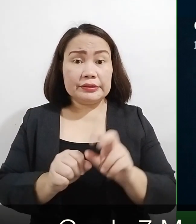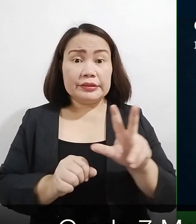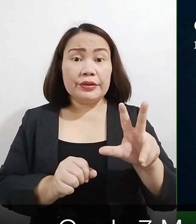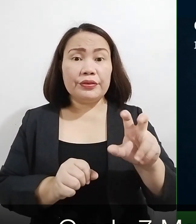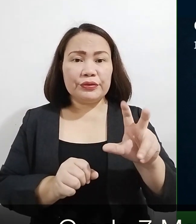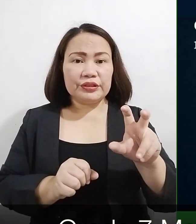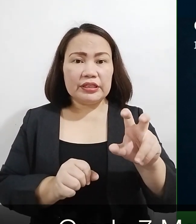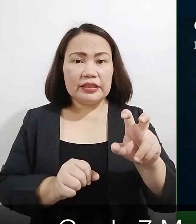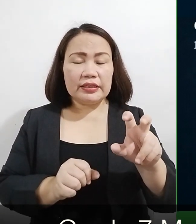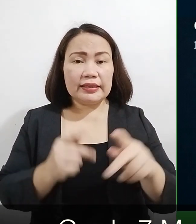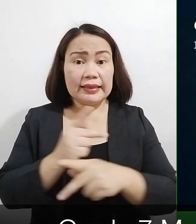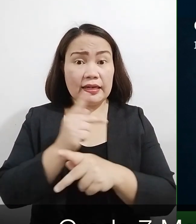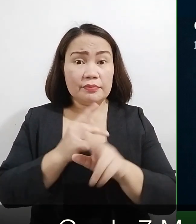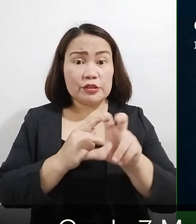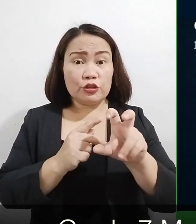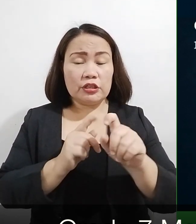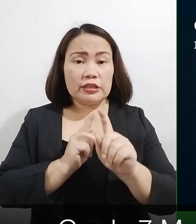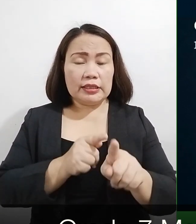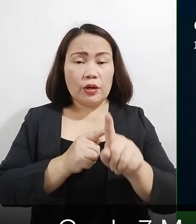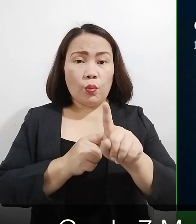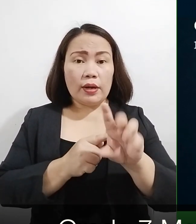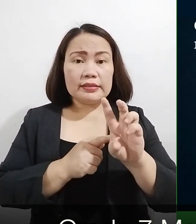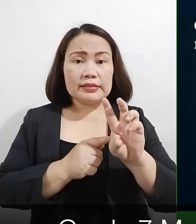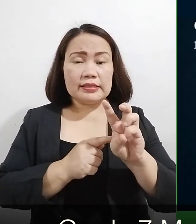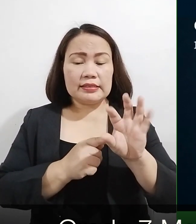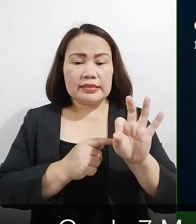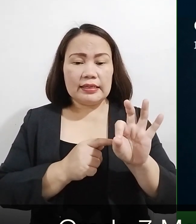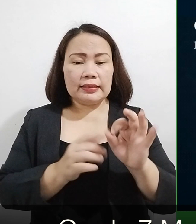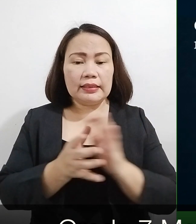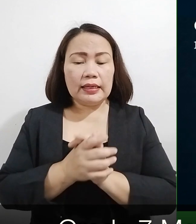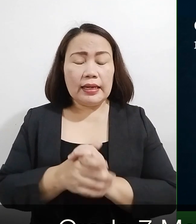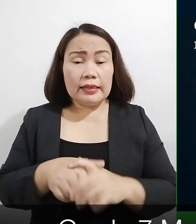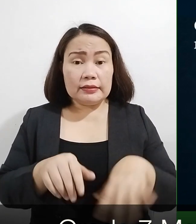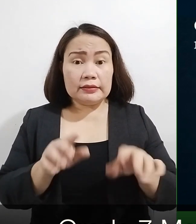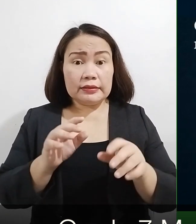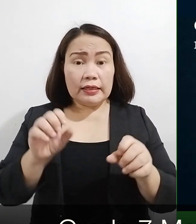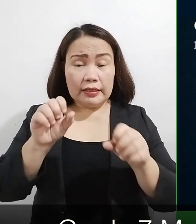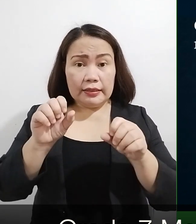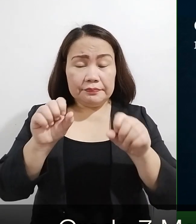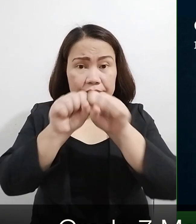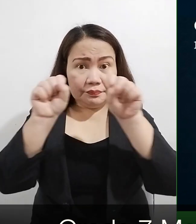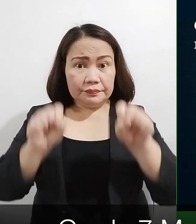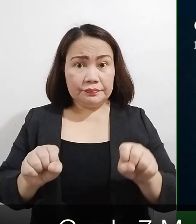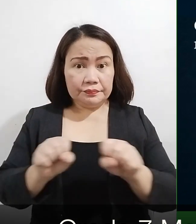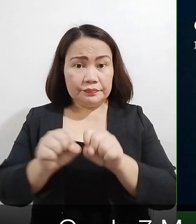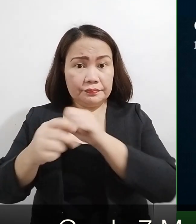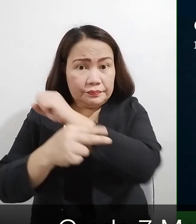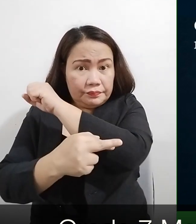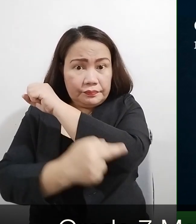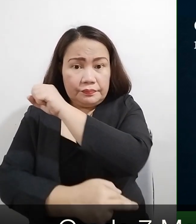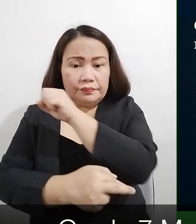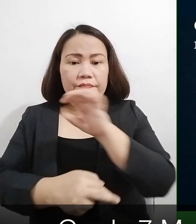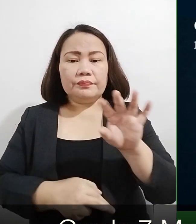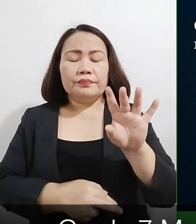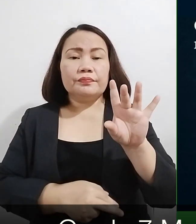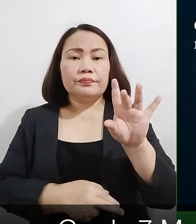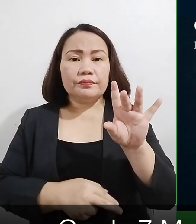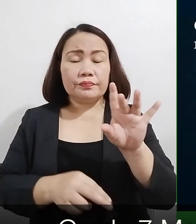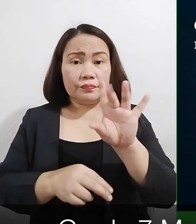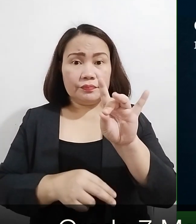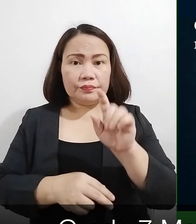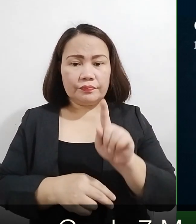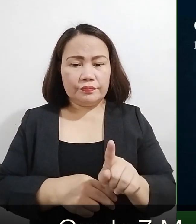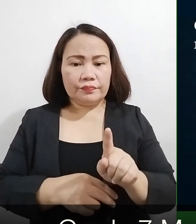13. So, this is 9, this is 13. So, the square root of 81 over 169